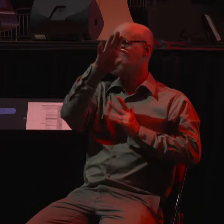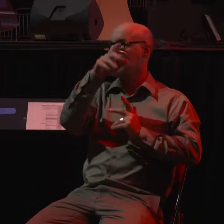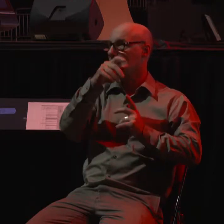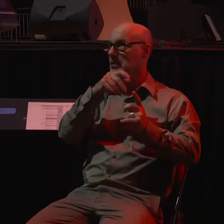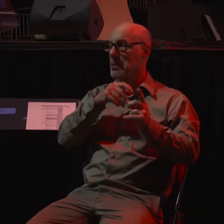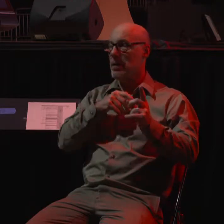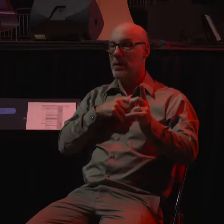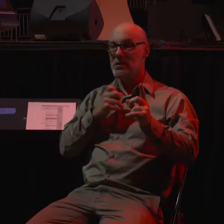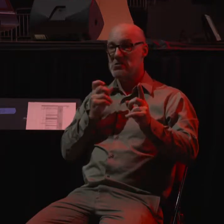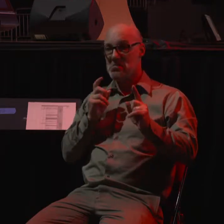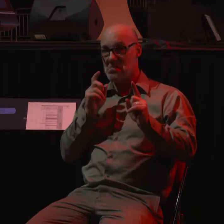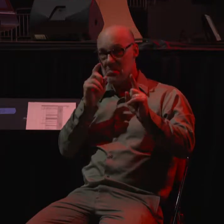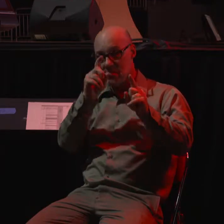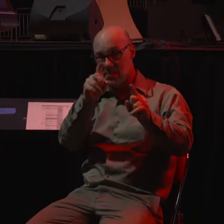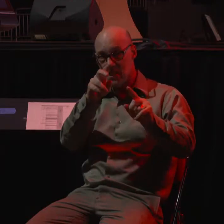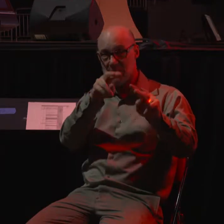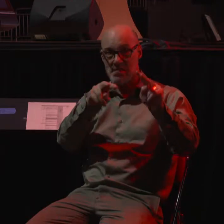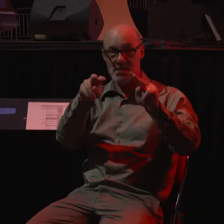And basically,